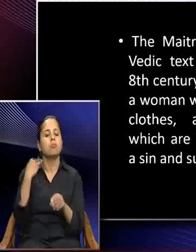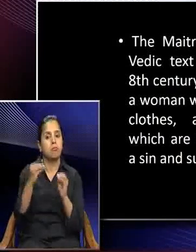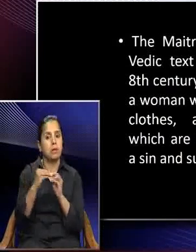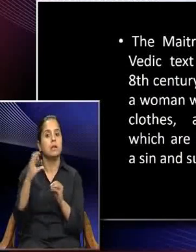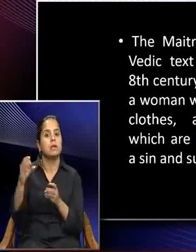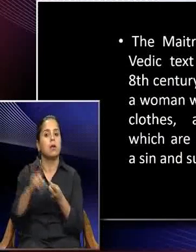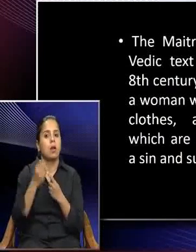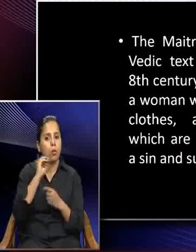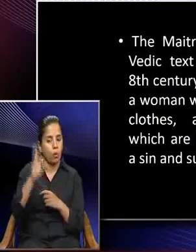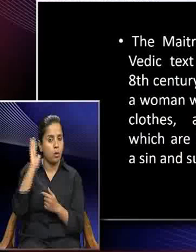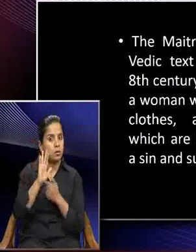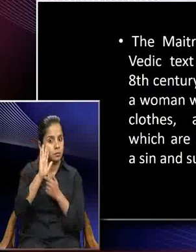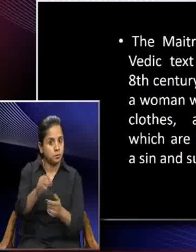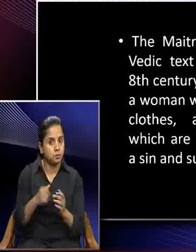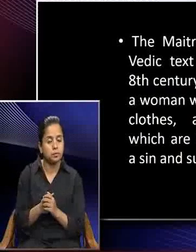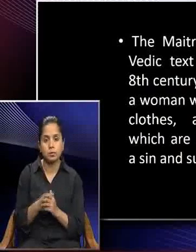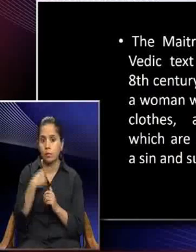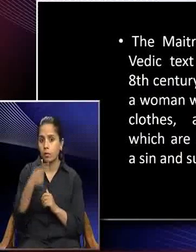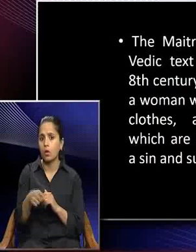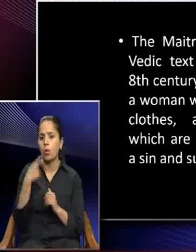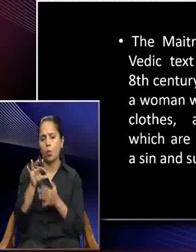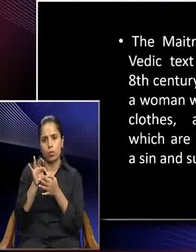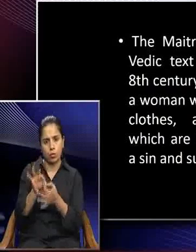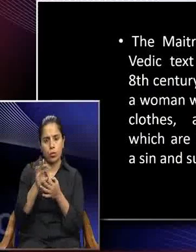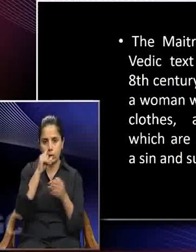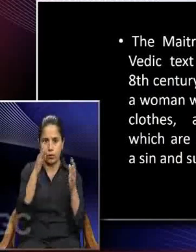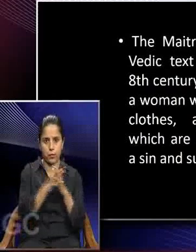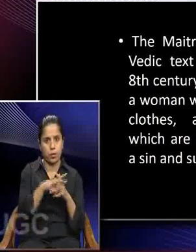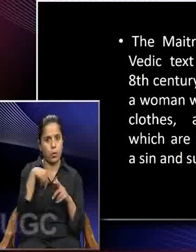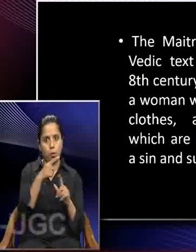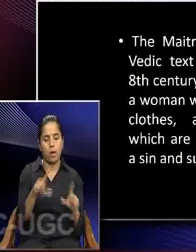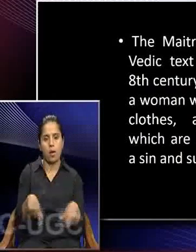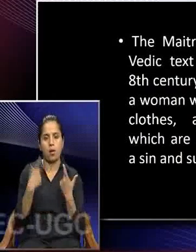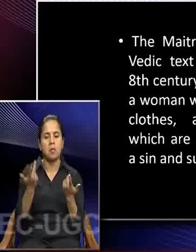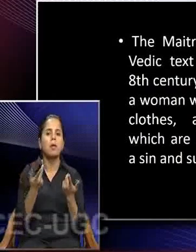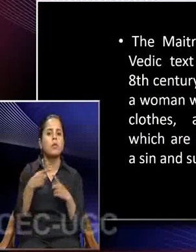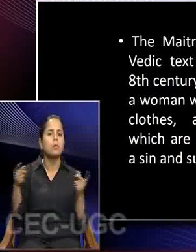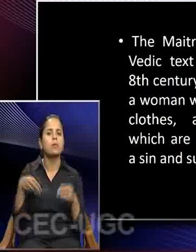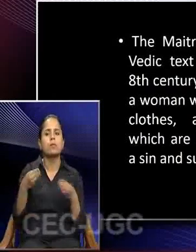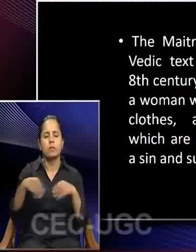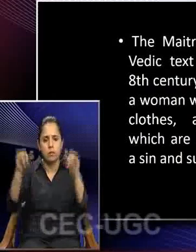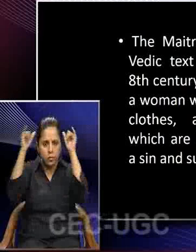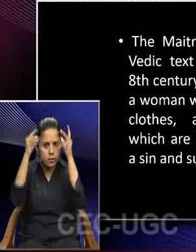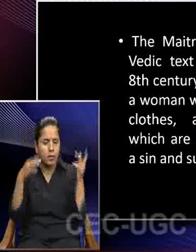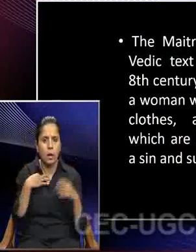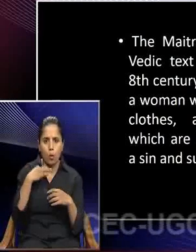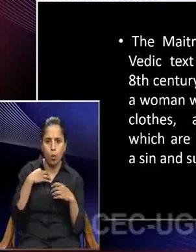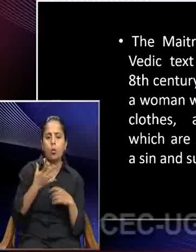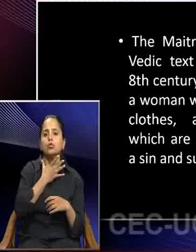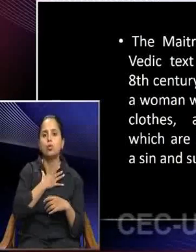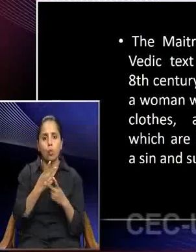indicated that the relations of a woman who live by selling carts, clothes,